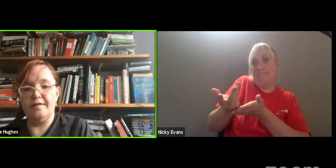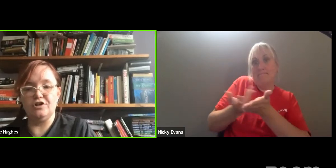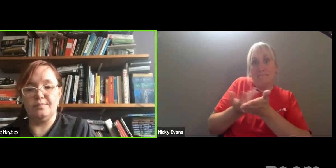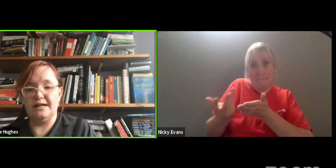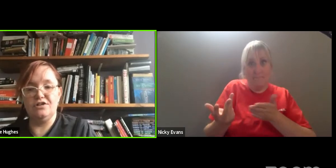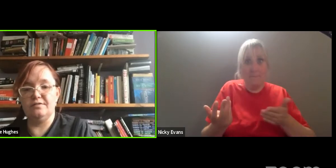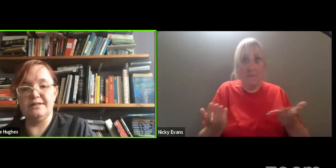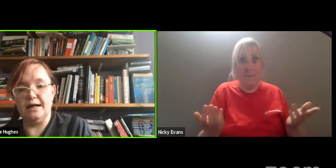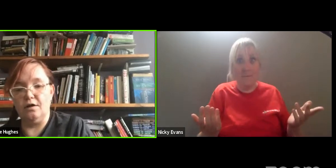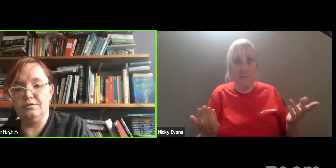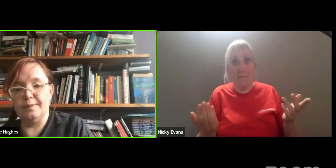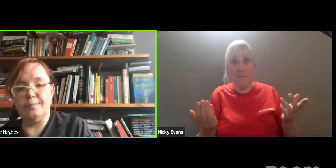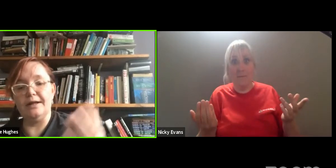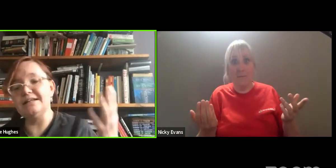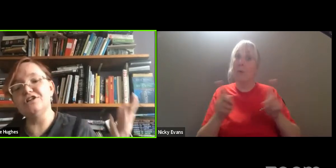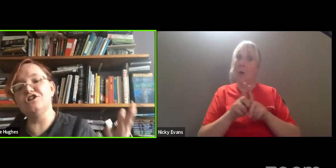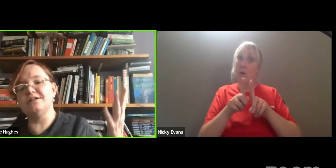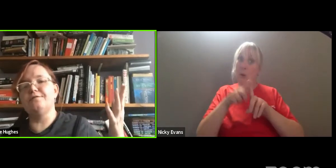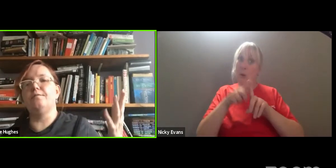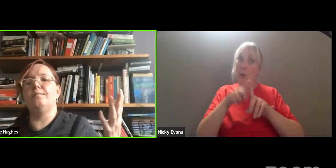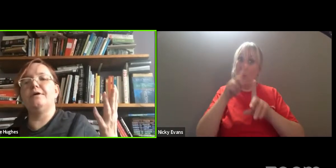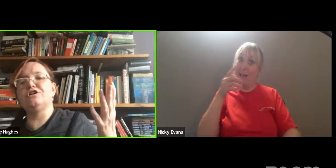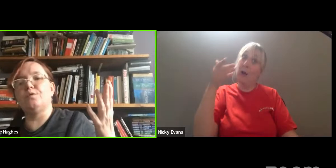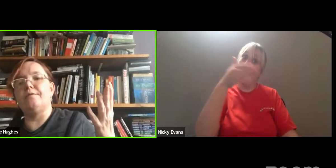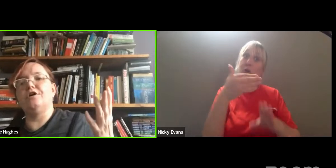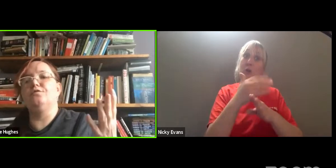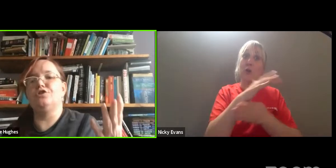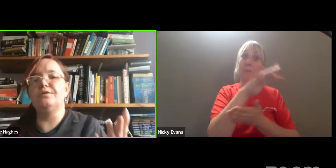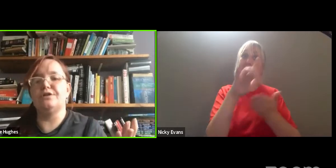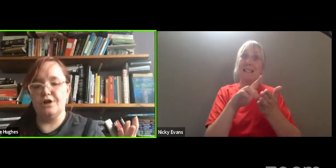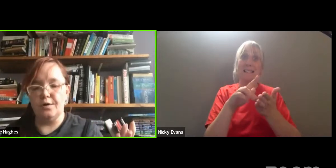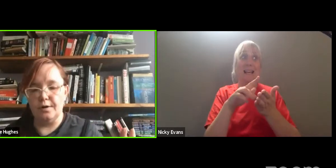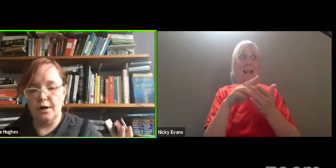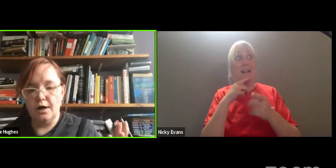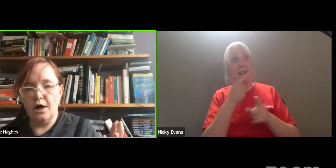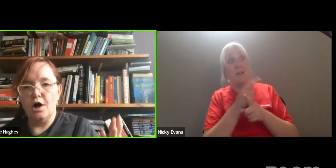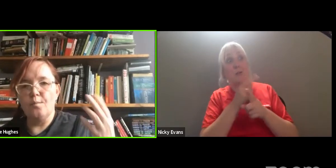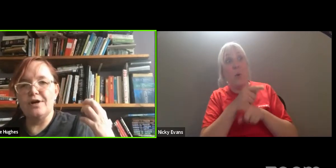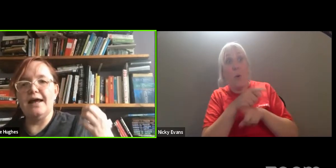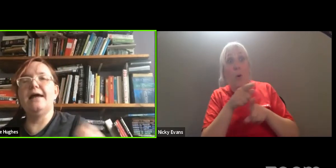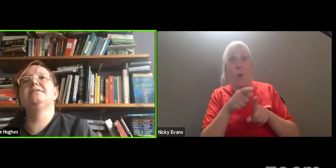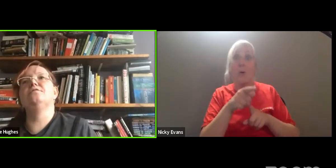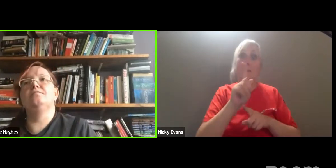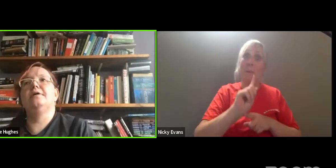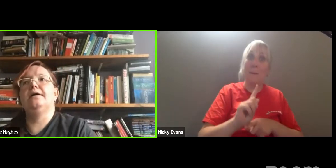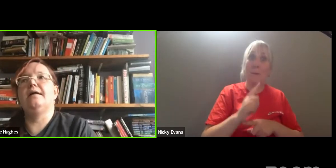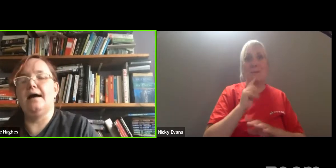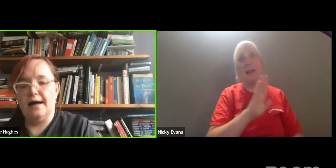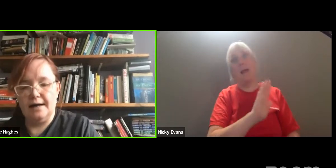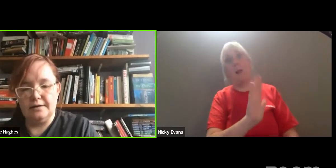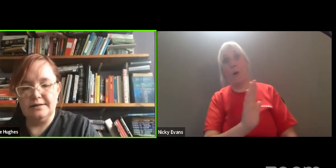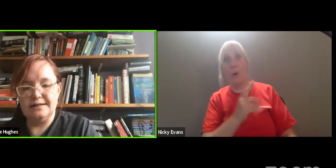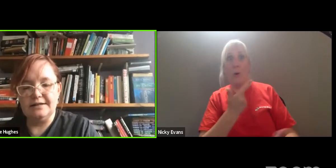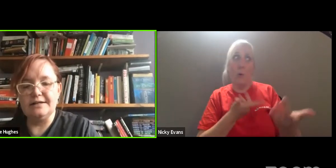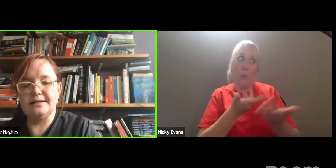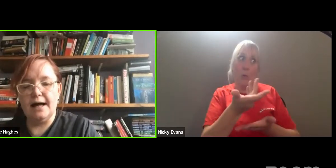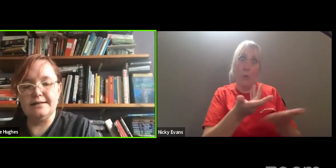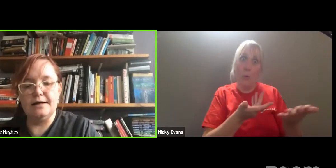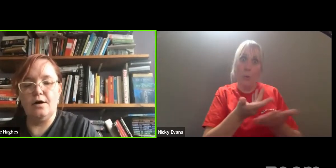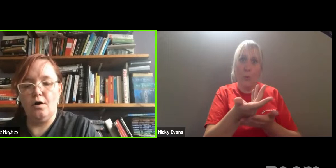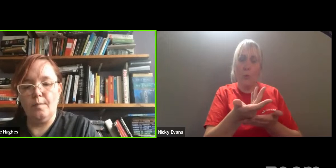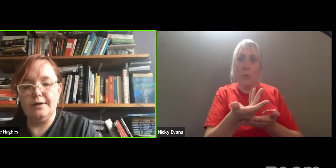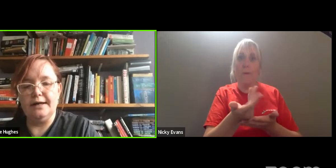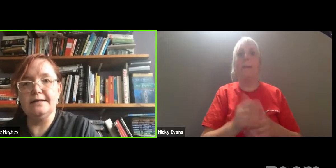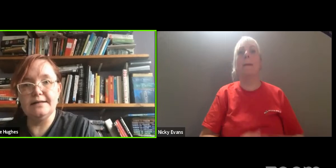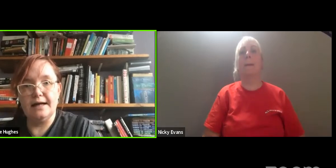drop by the job centre and say hello to people. It's just it's just whatever you choose to do. But it isn't really that hard, honestly. Just start